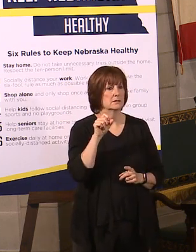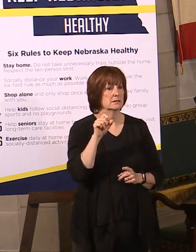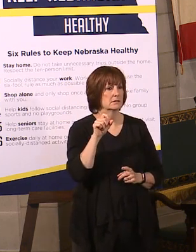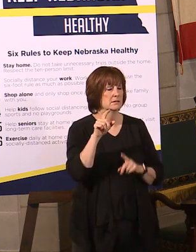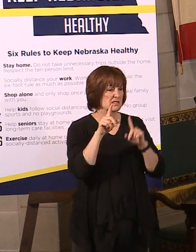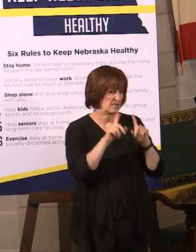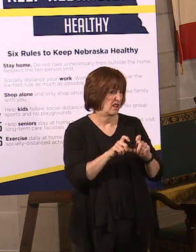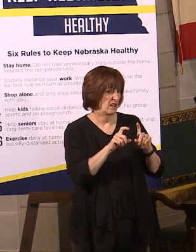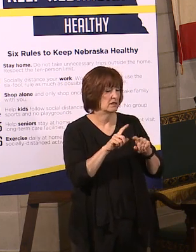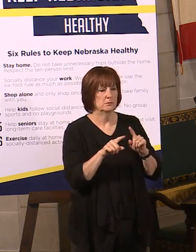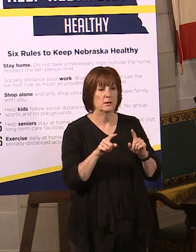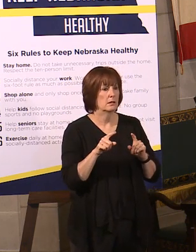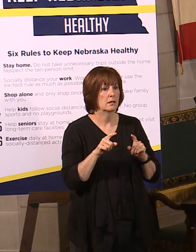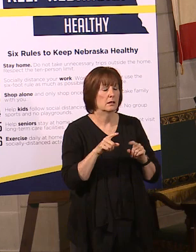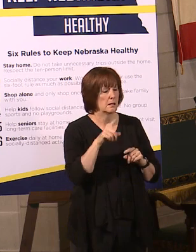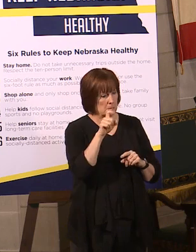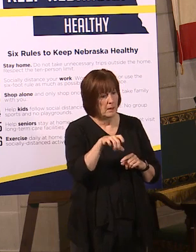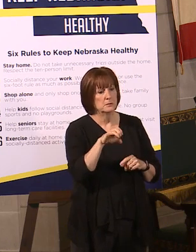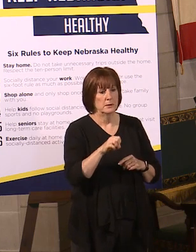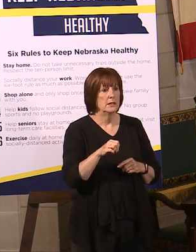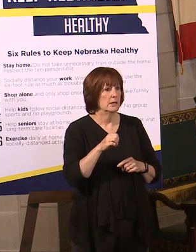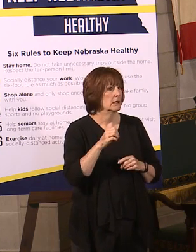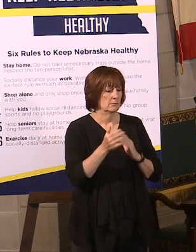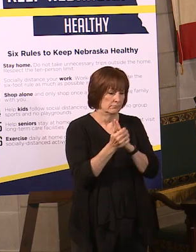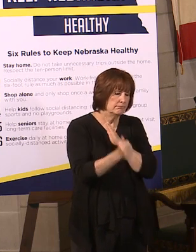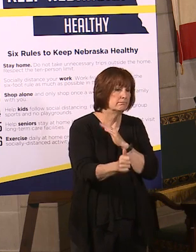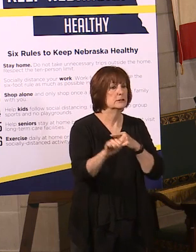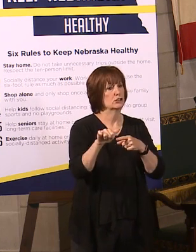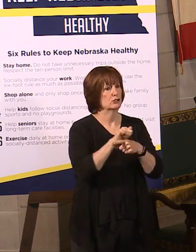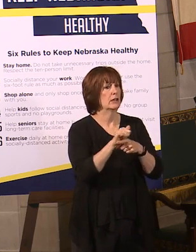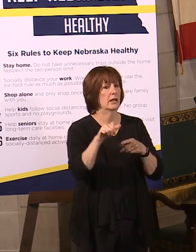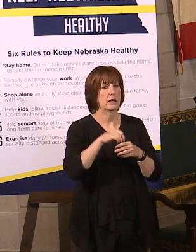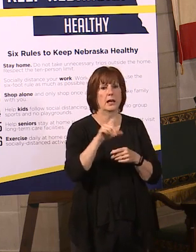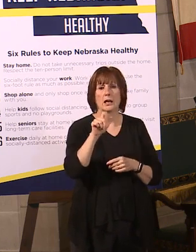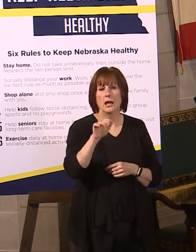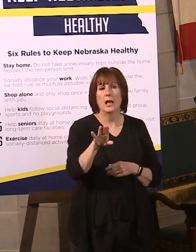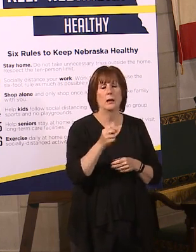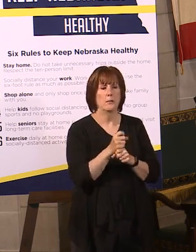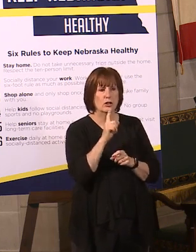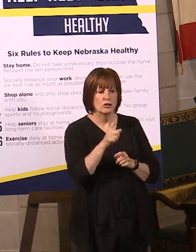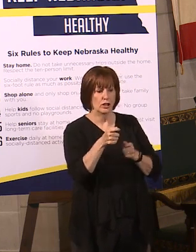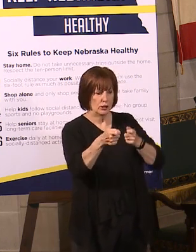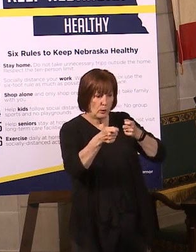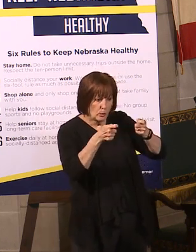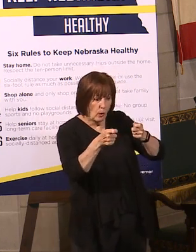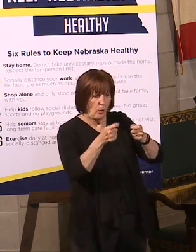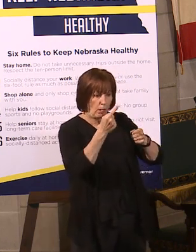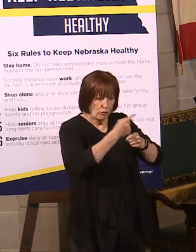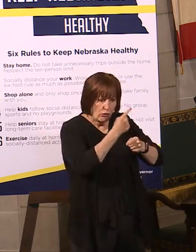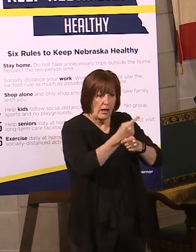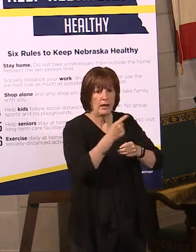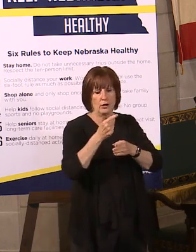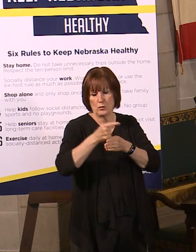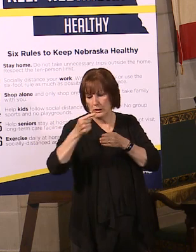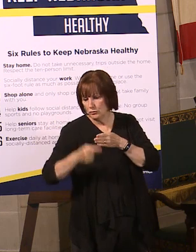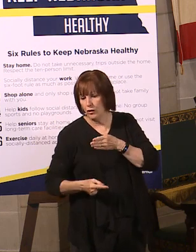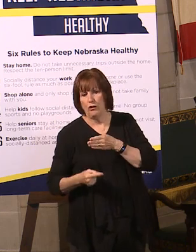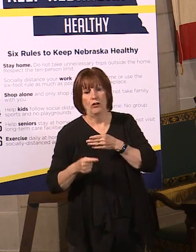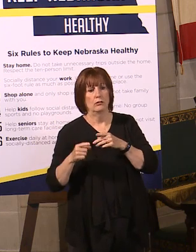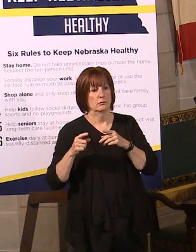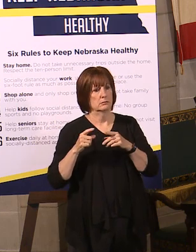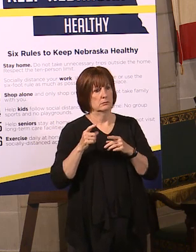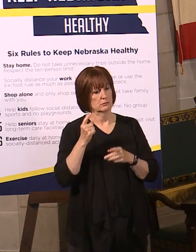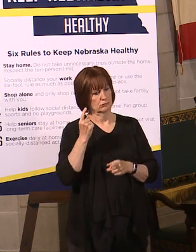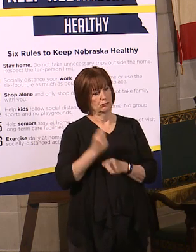very highly trained personnel. You have to in a lab to make sure that controls are correct and results, again, are, like we talked before, coming out the way they